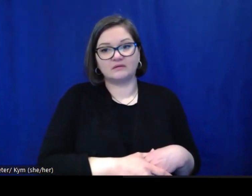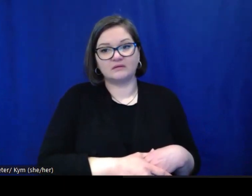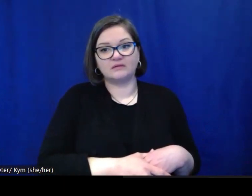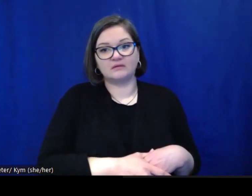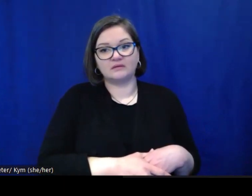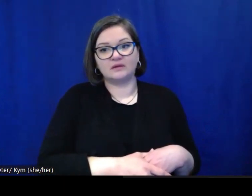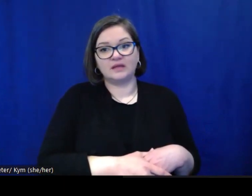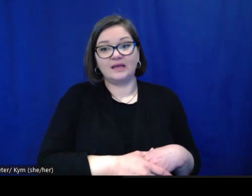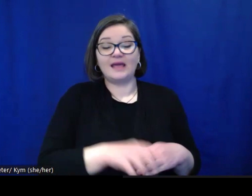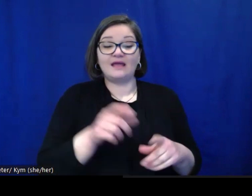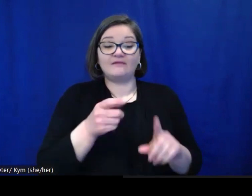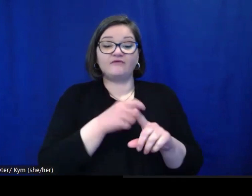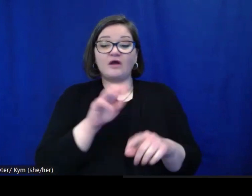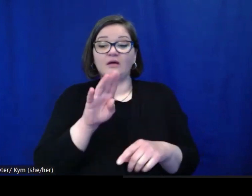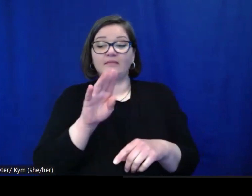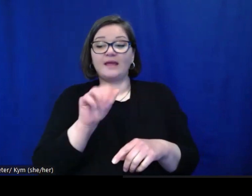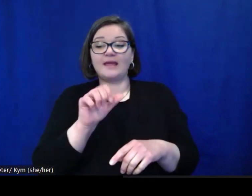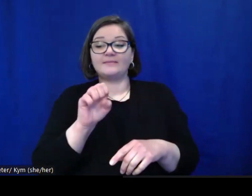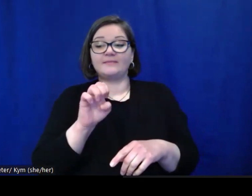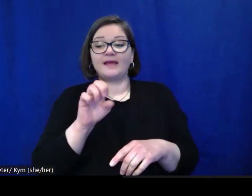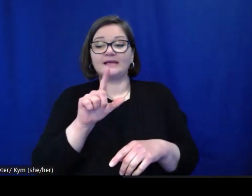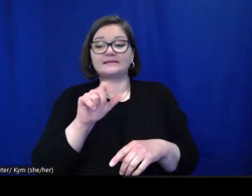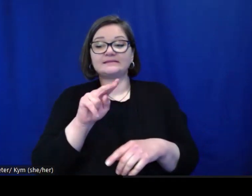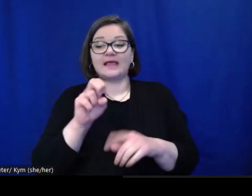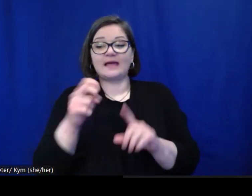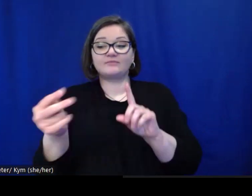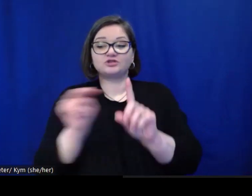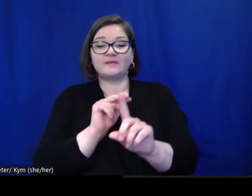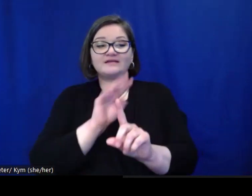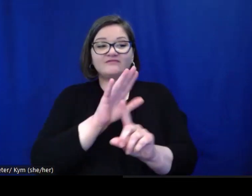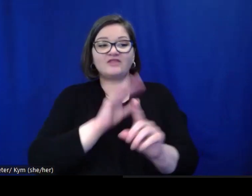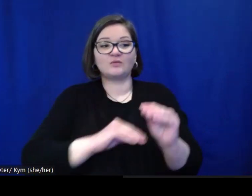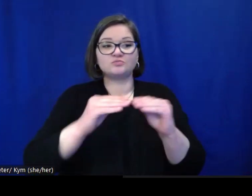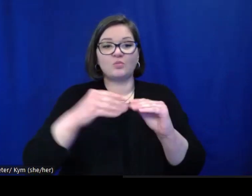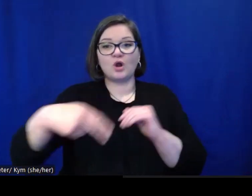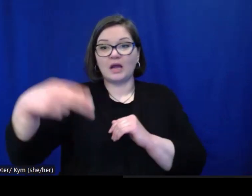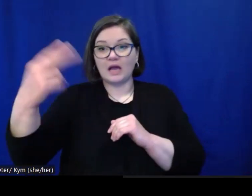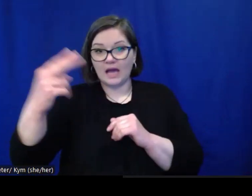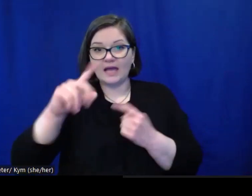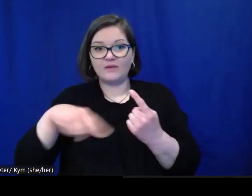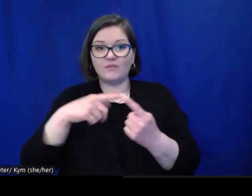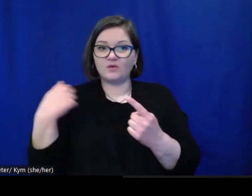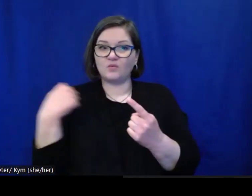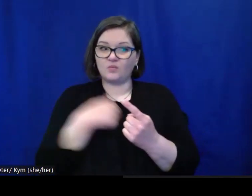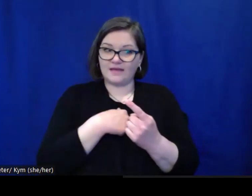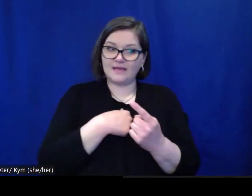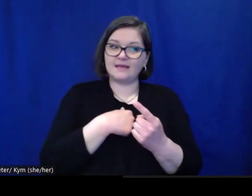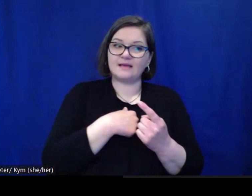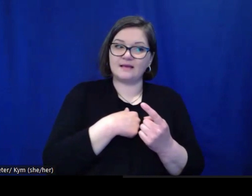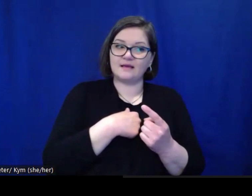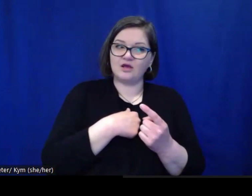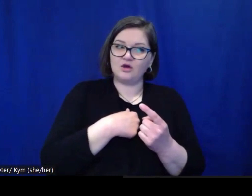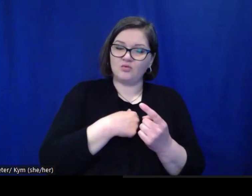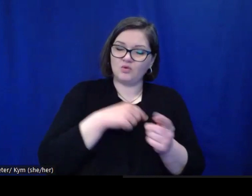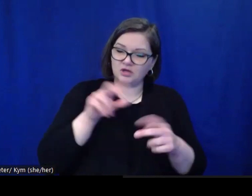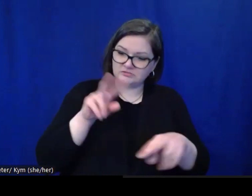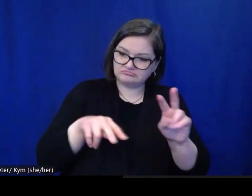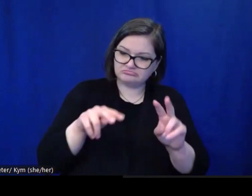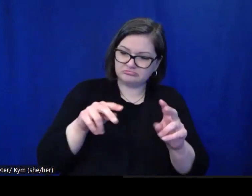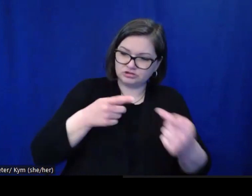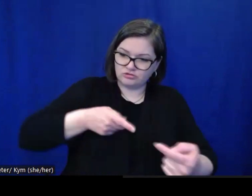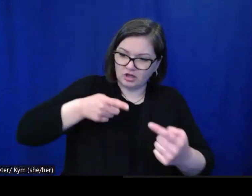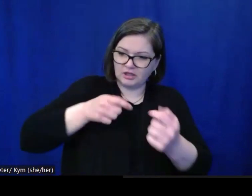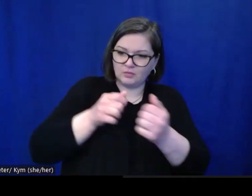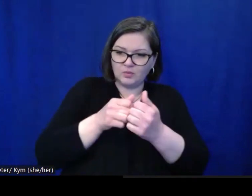baseline-wise, their baseline was higher when you came in looking at difficulty just functioning in normal